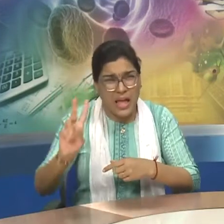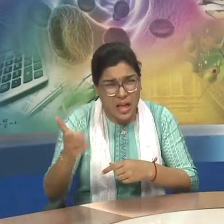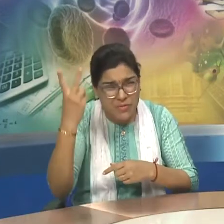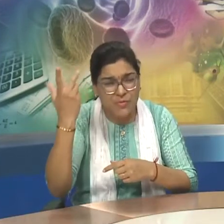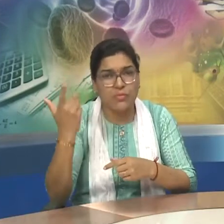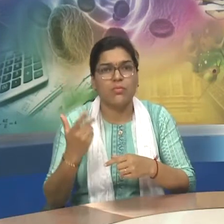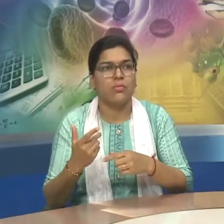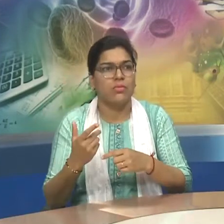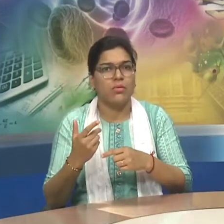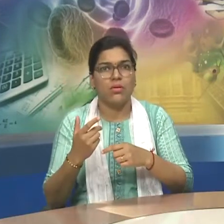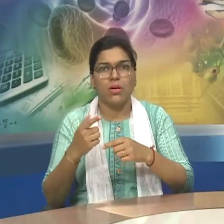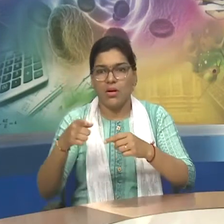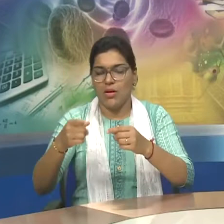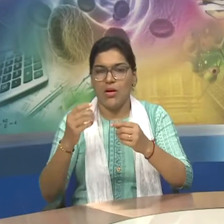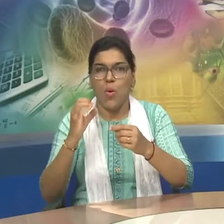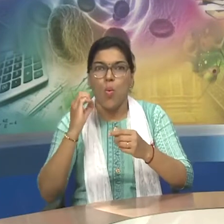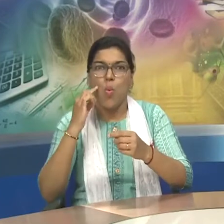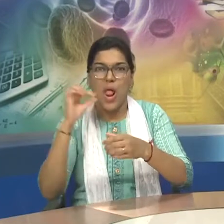dishumanizing condition